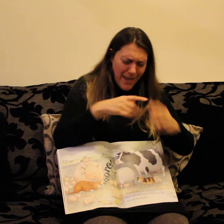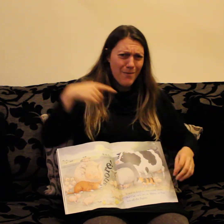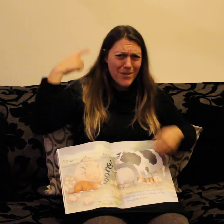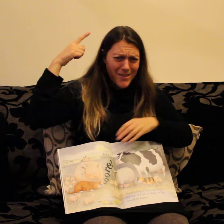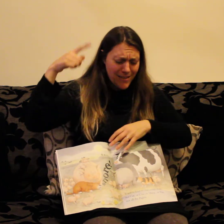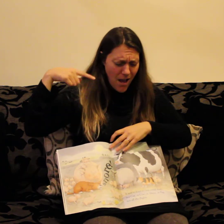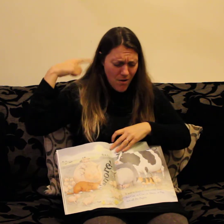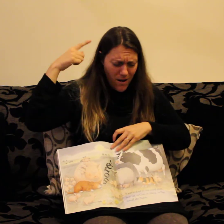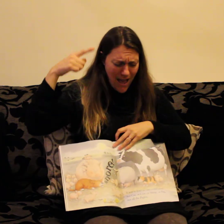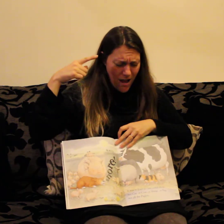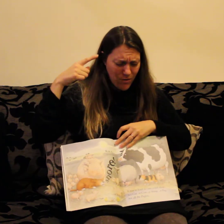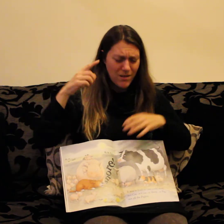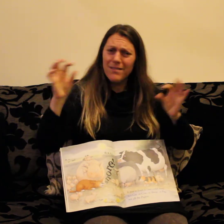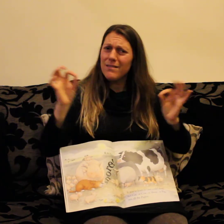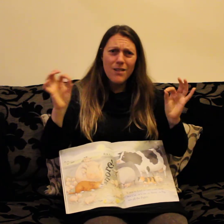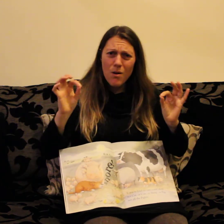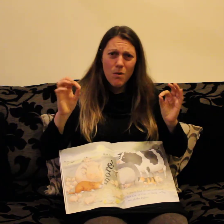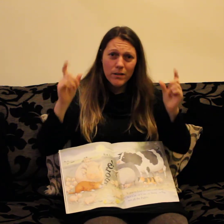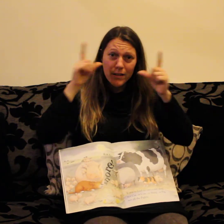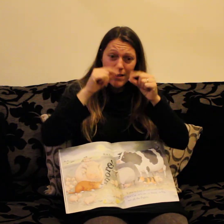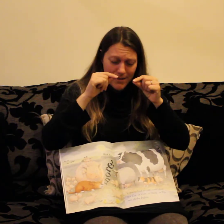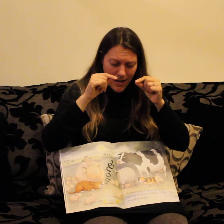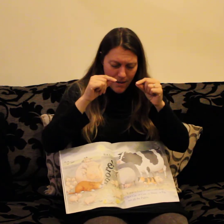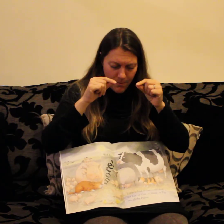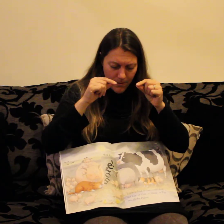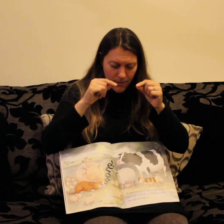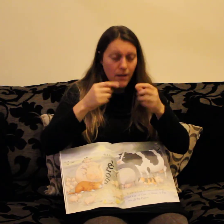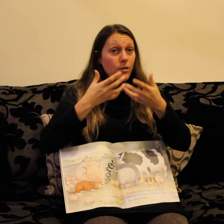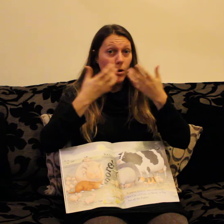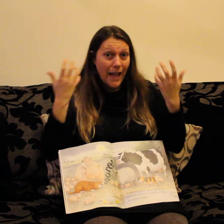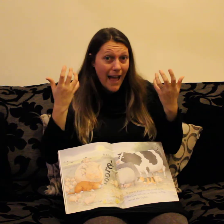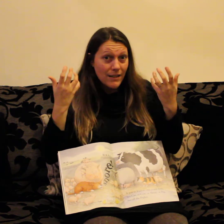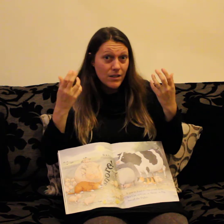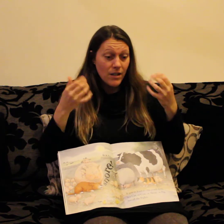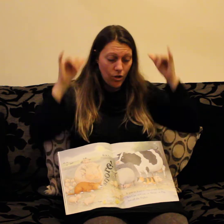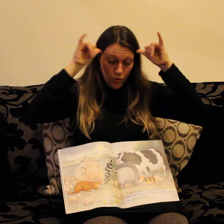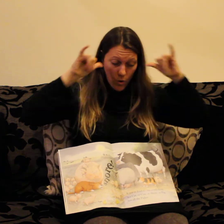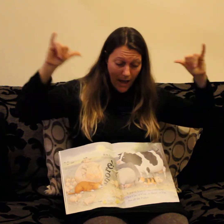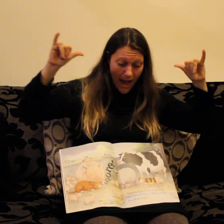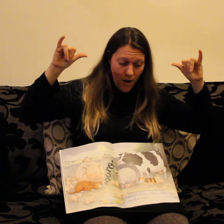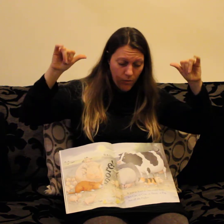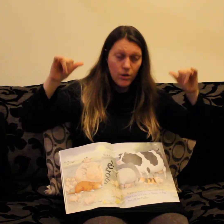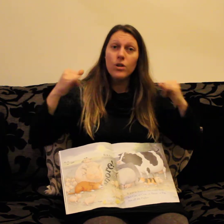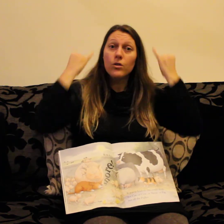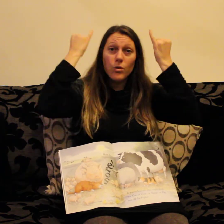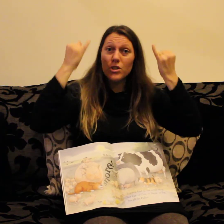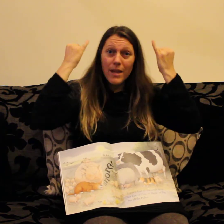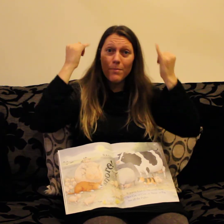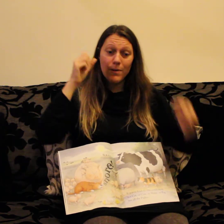It was so loud, no one could sleep. Not cat, nor cow, nor sheep,